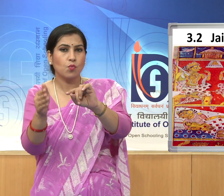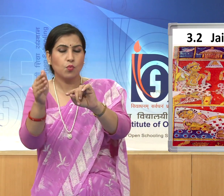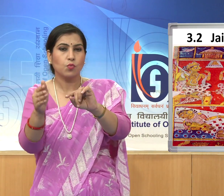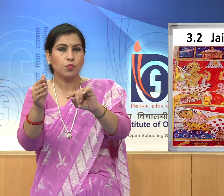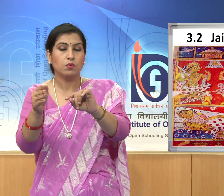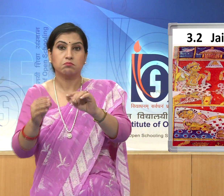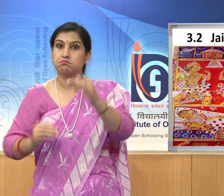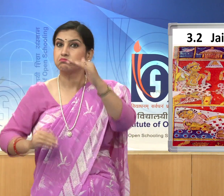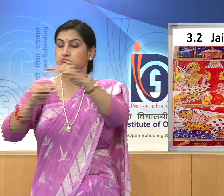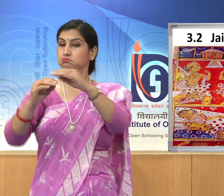its maturity